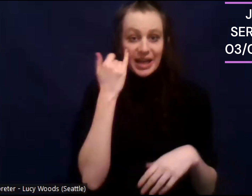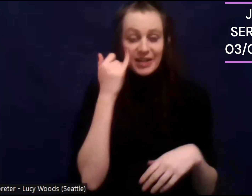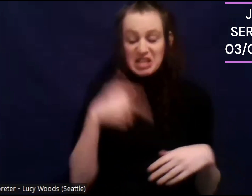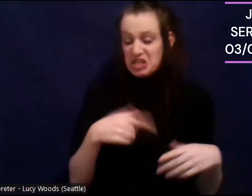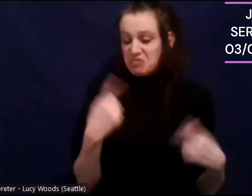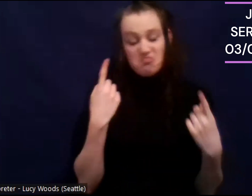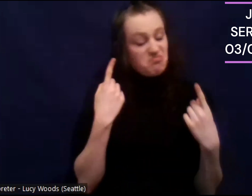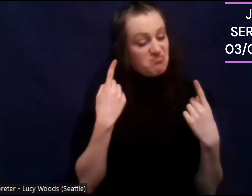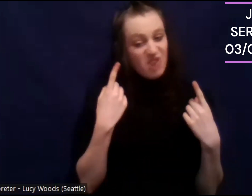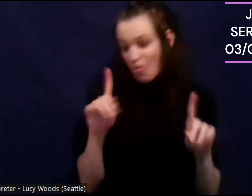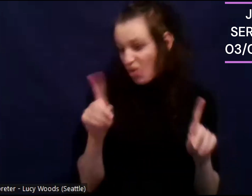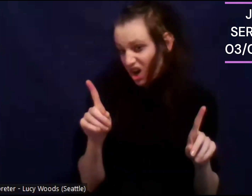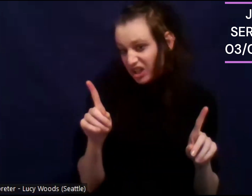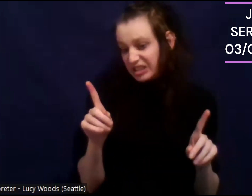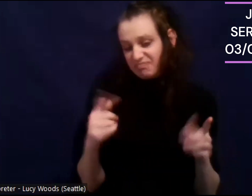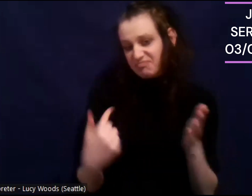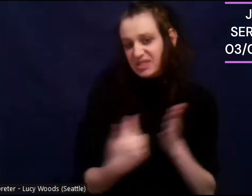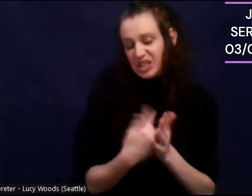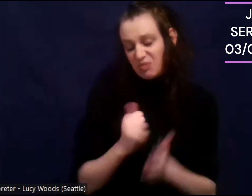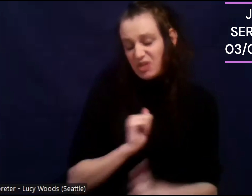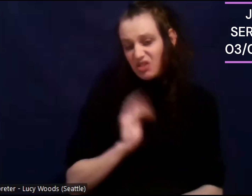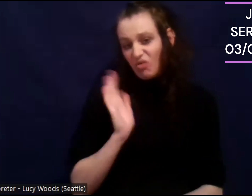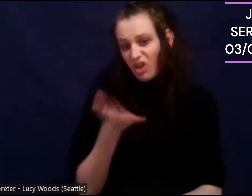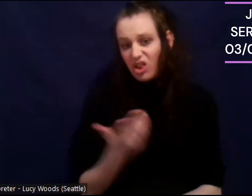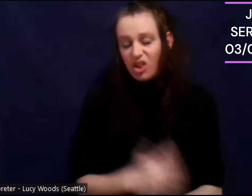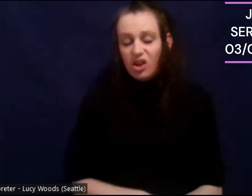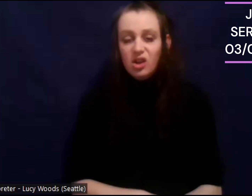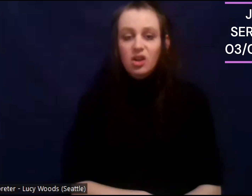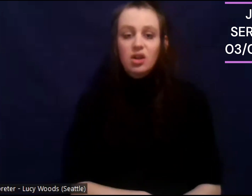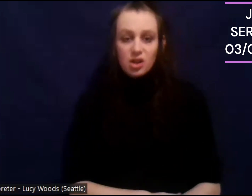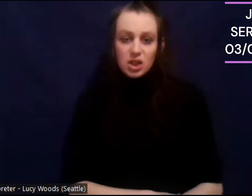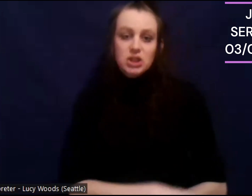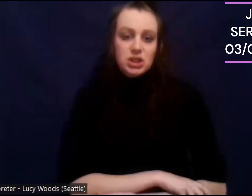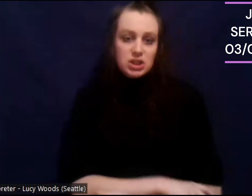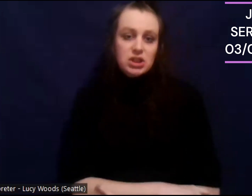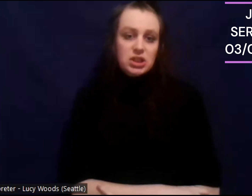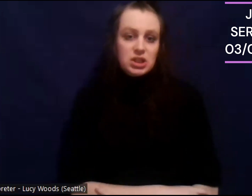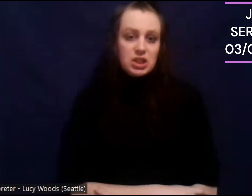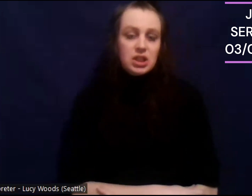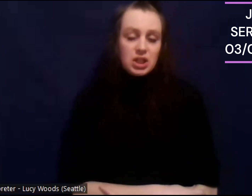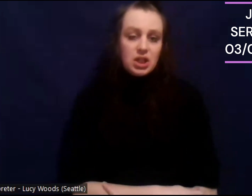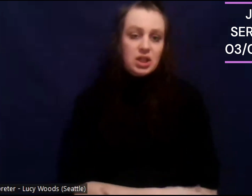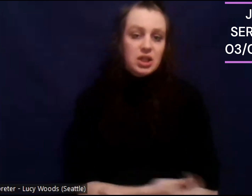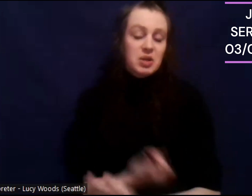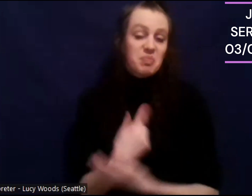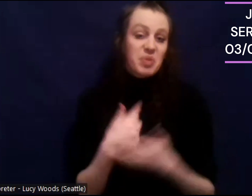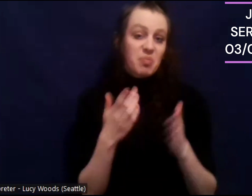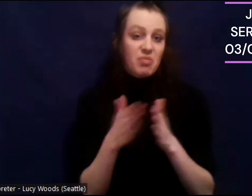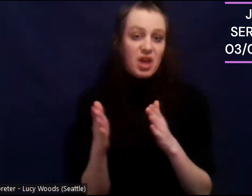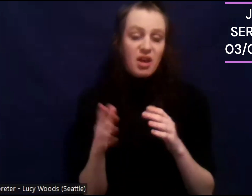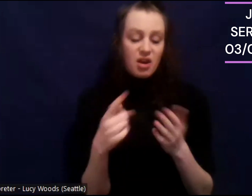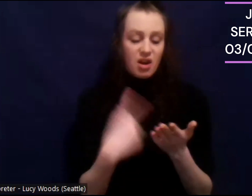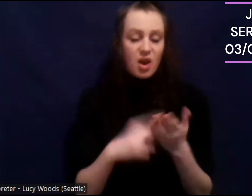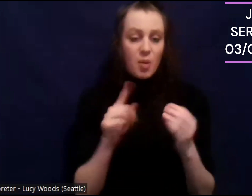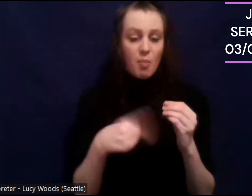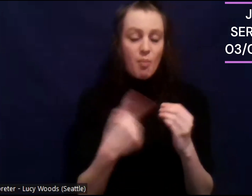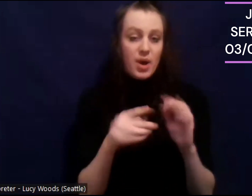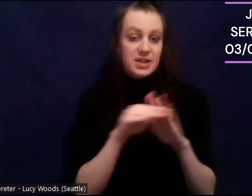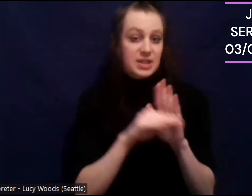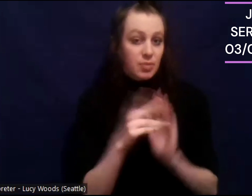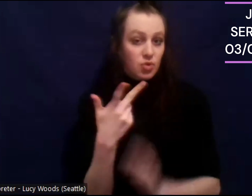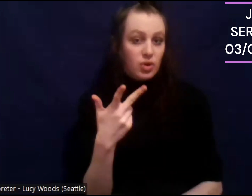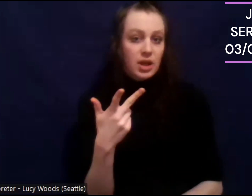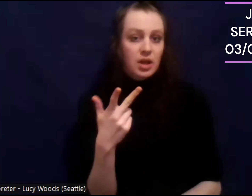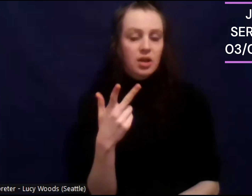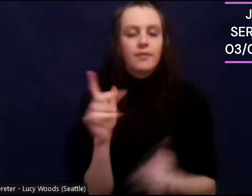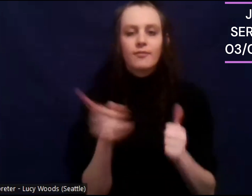I was going to take my own life. Um, I was going to talk about step three tonight, but I do want to start off talking about step